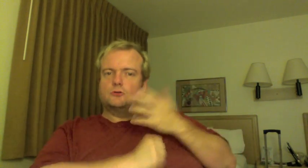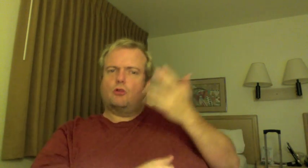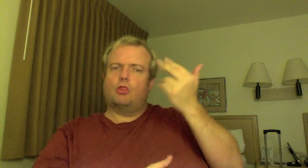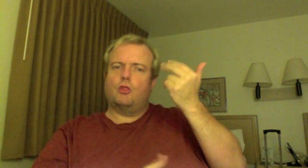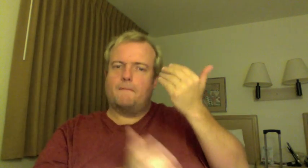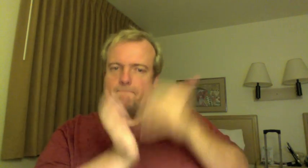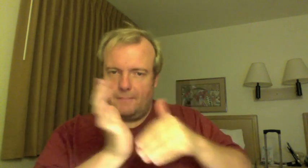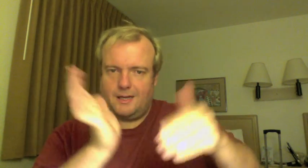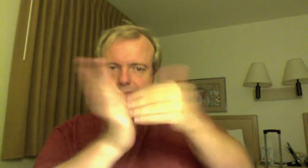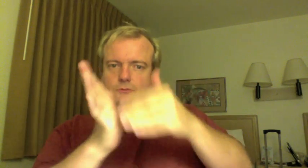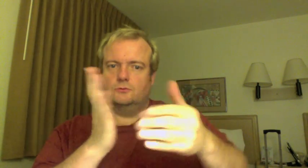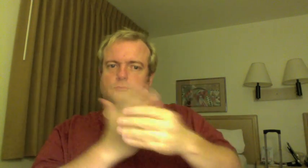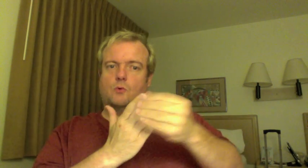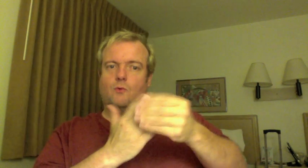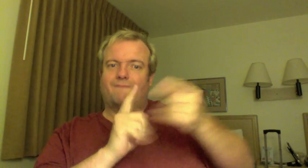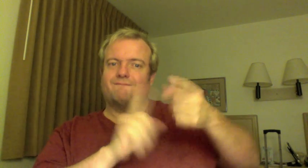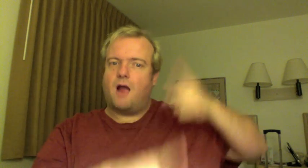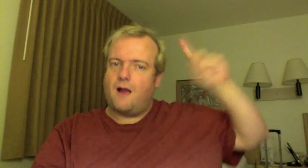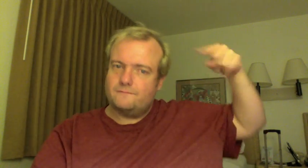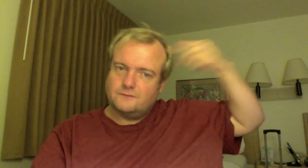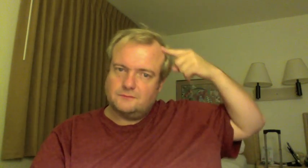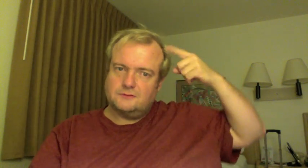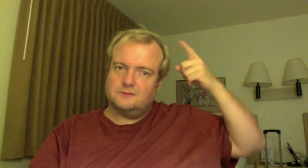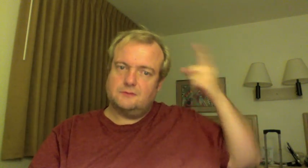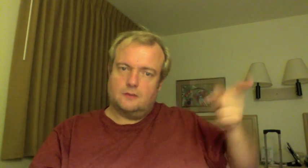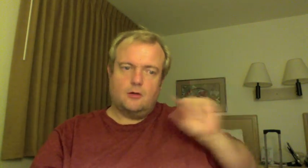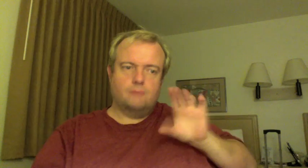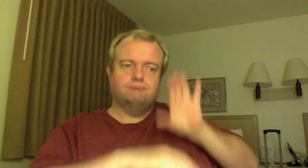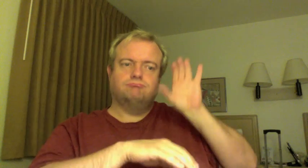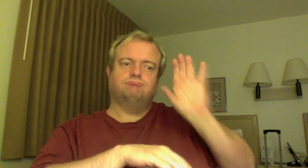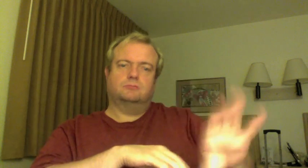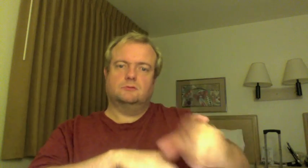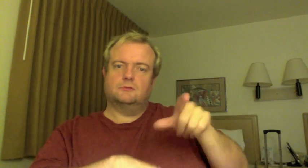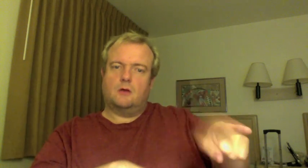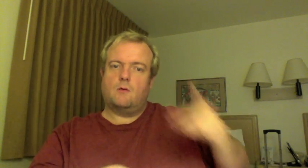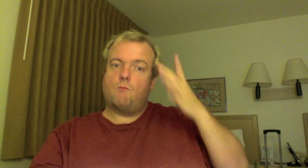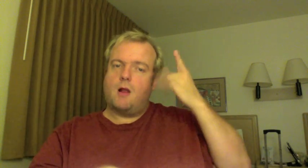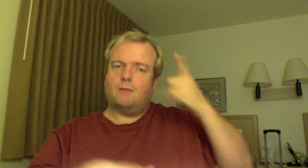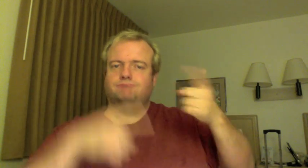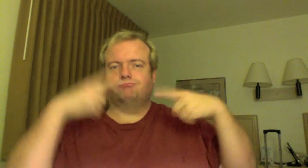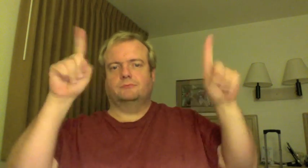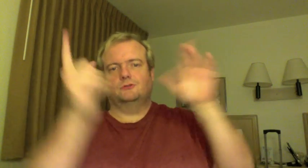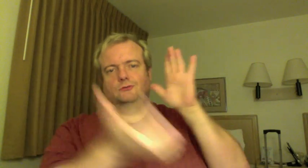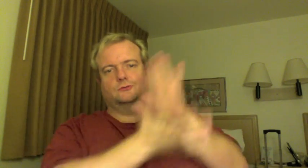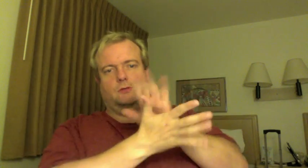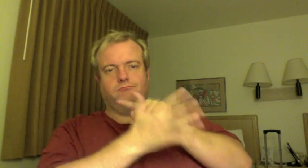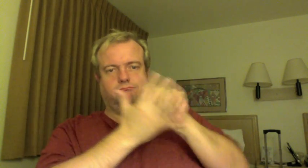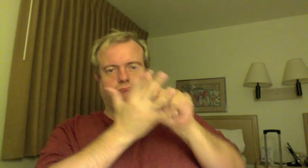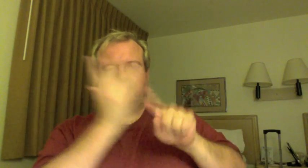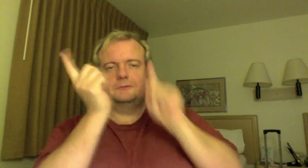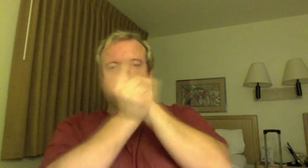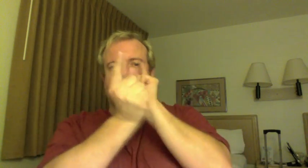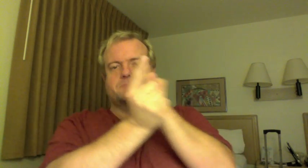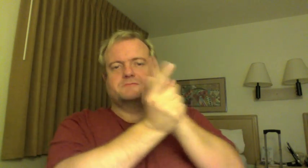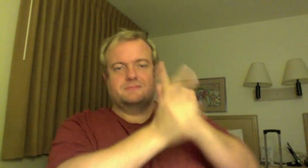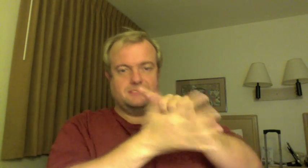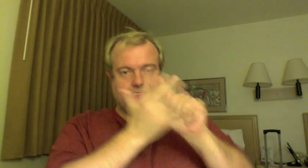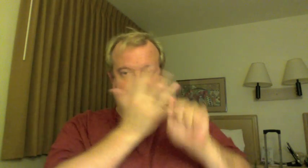Such a great building has been built in China, with Chinese technology, Chinese products, and Chinese workers. I feel